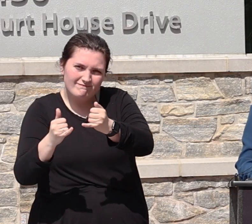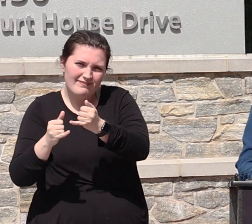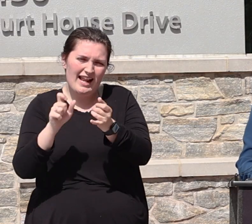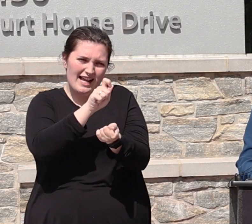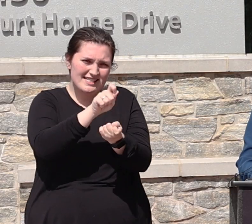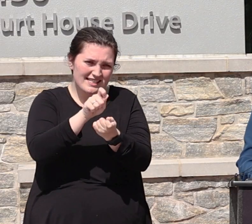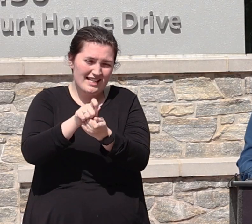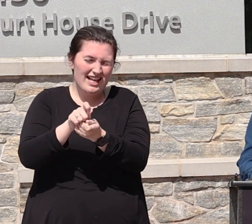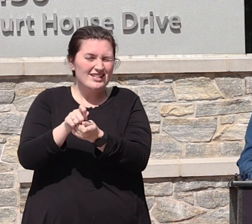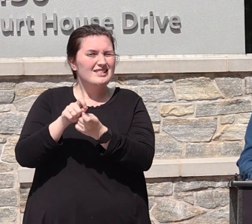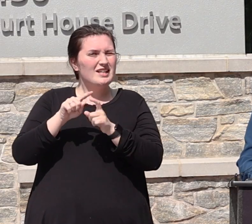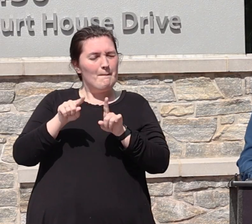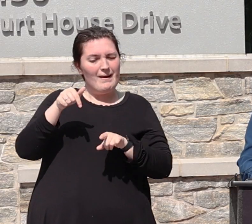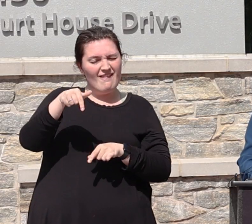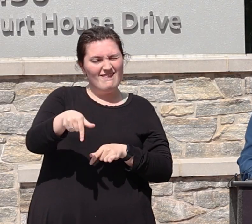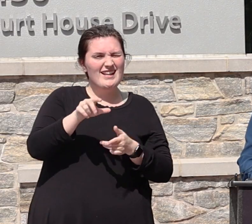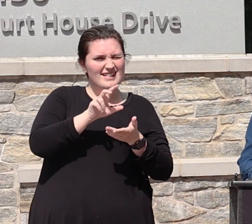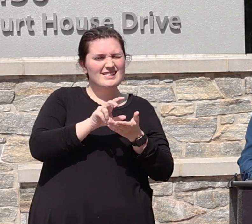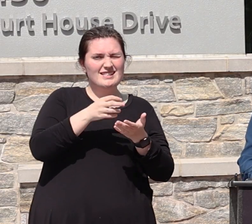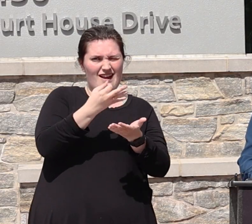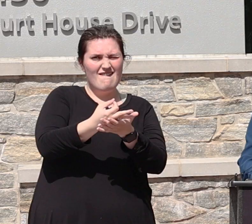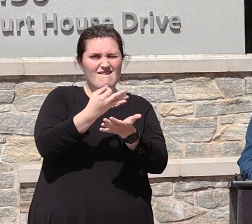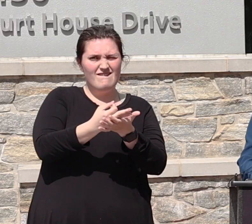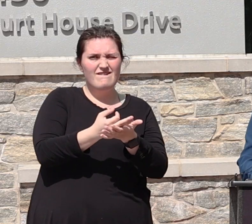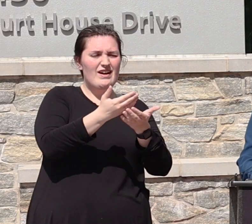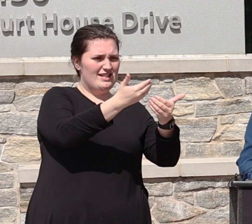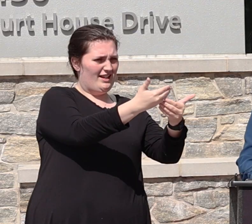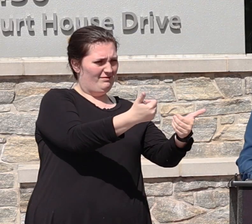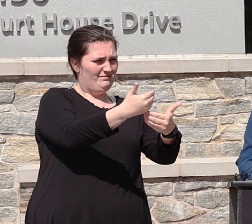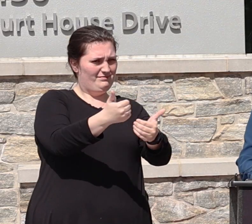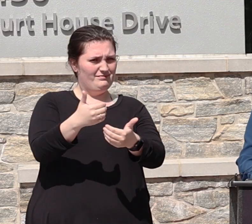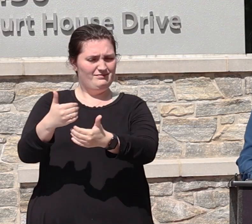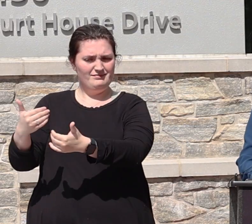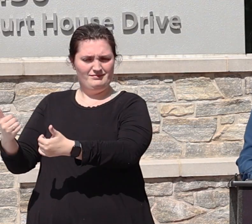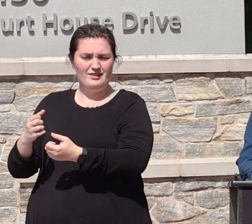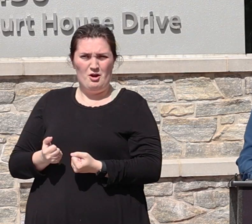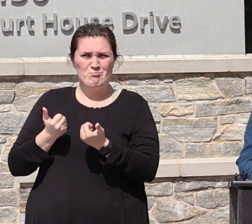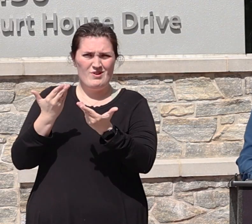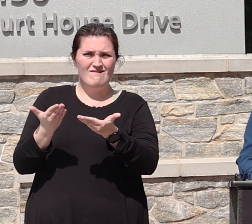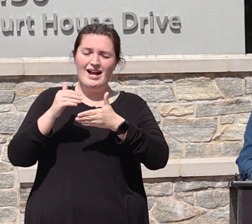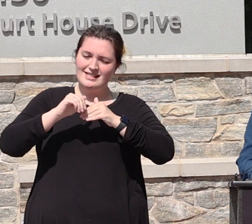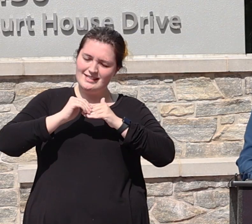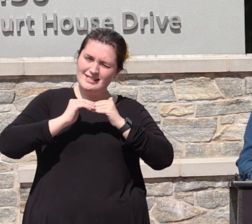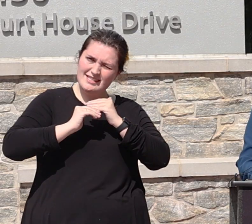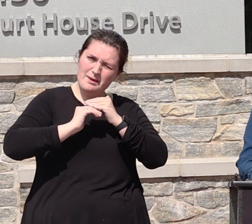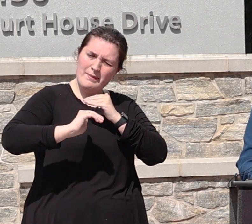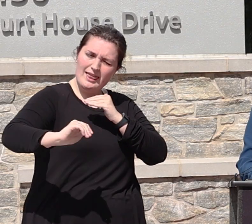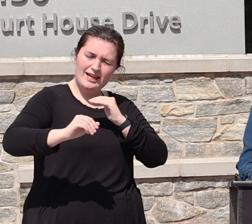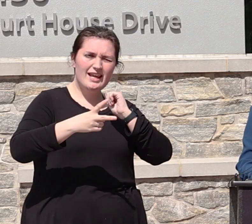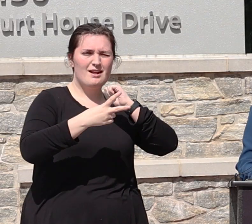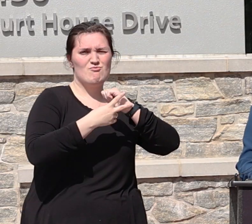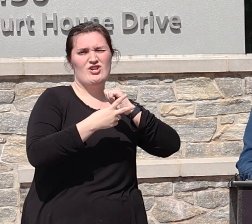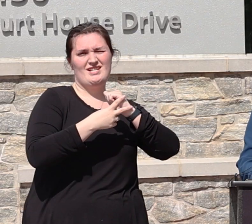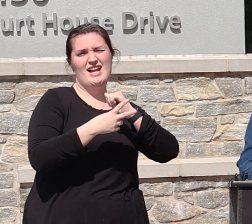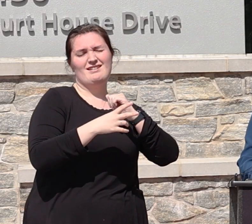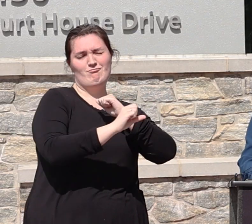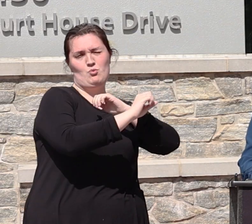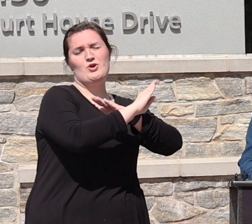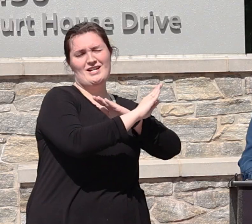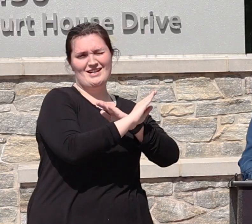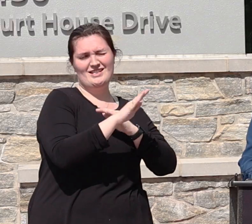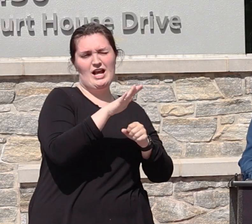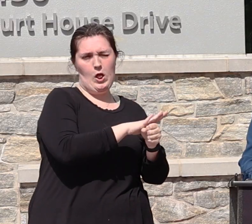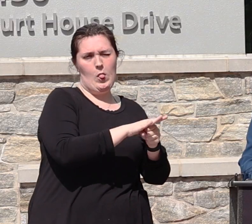allocation provides stability while protecting essential programs, strengthening support for